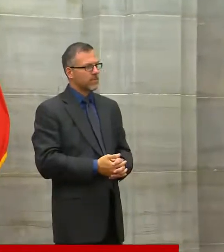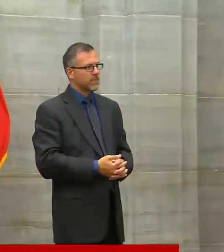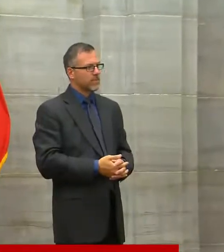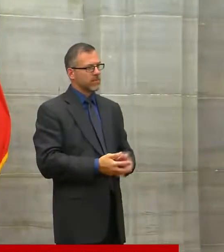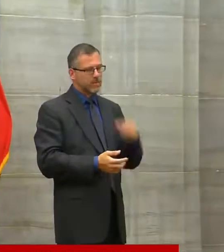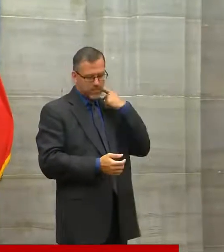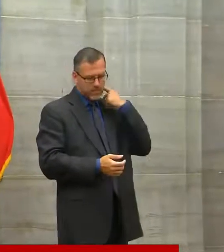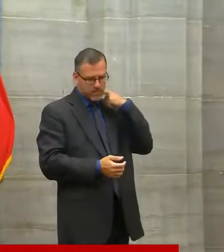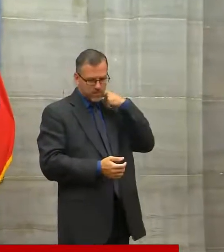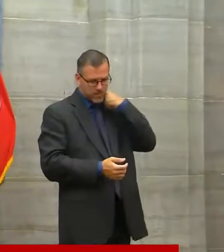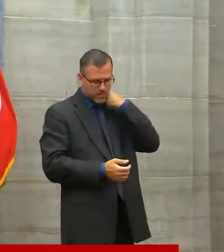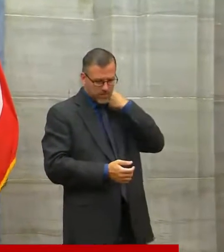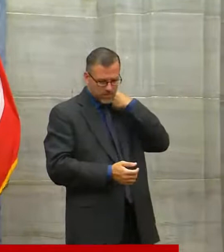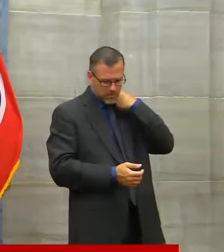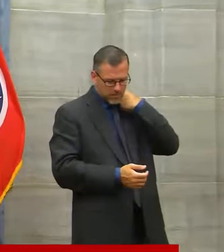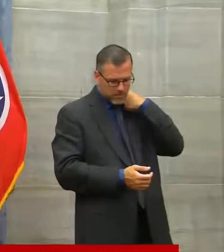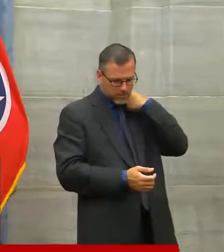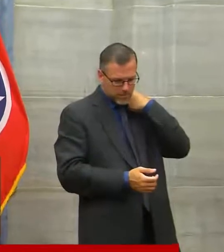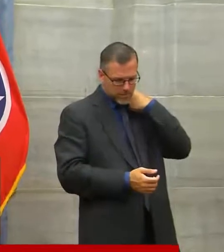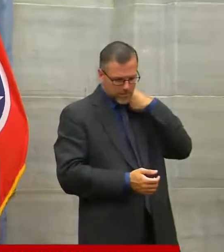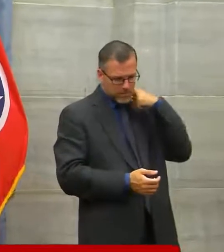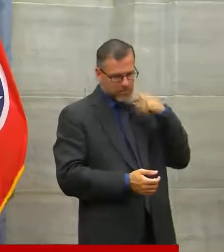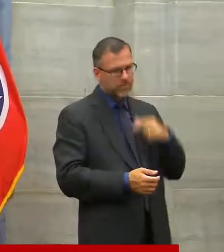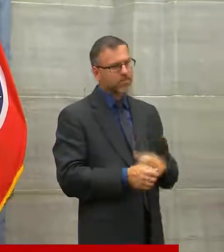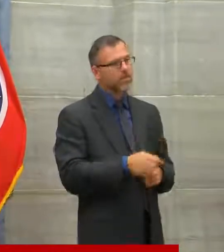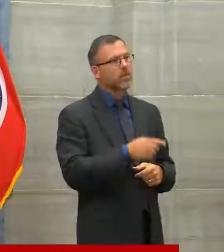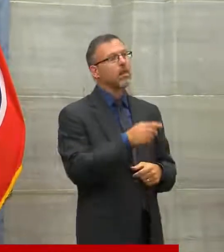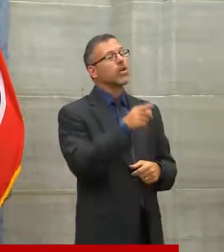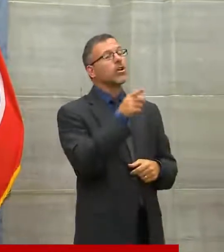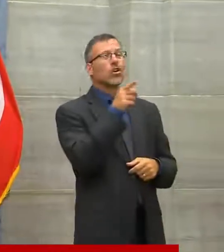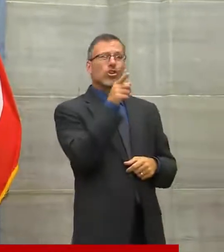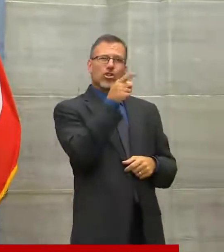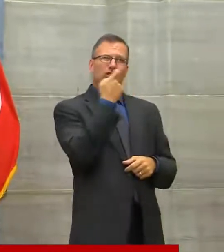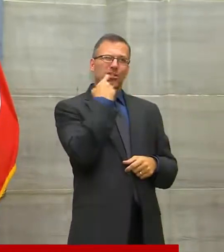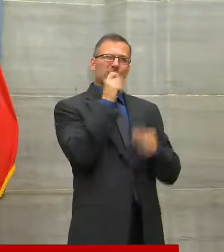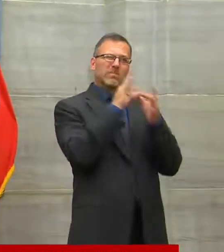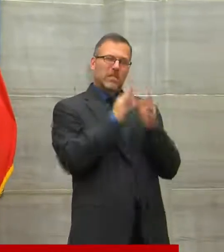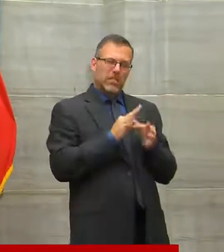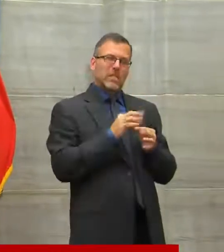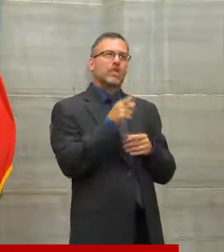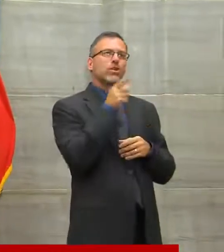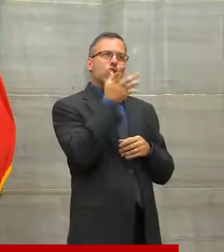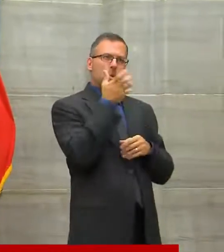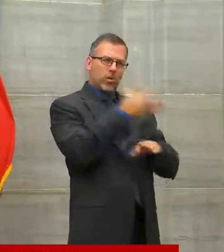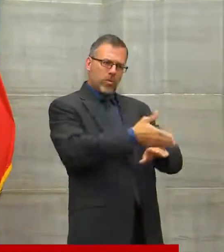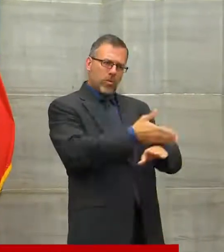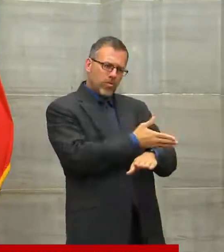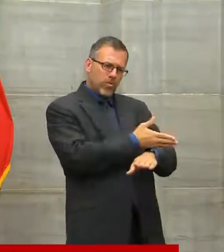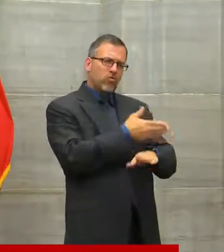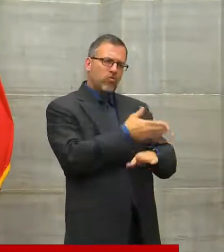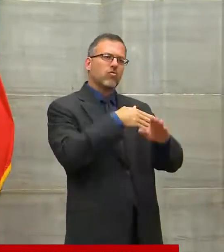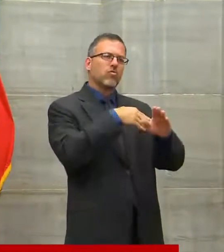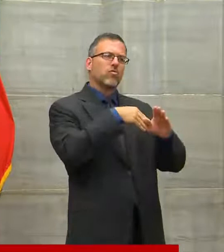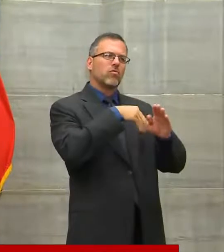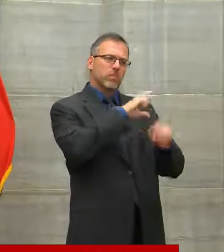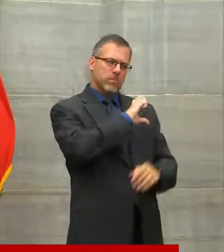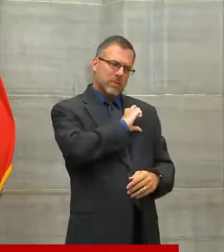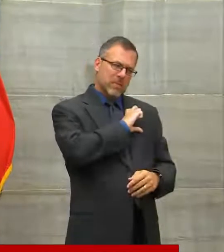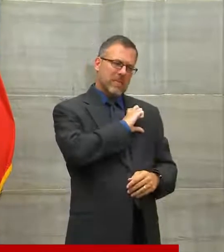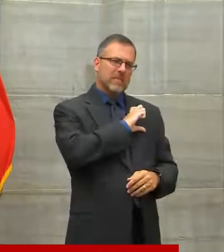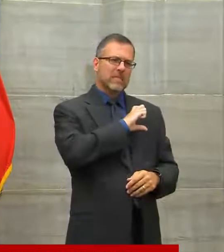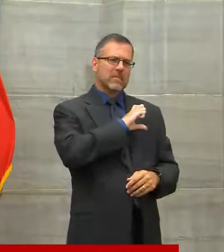In light of these efforts to reform the police, use of violence or use of force and